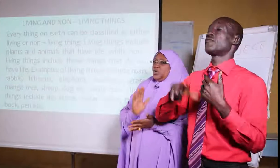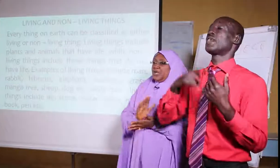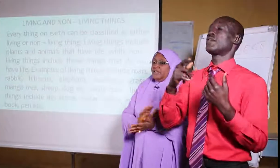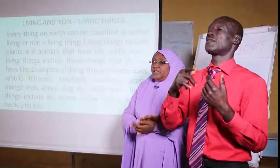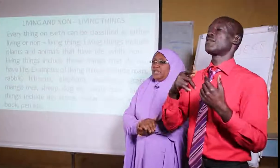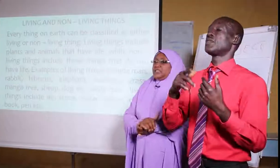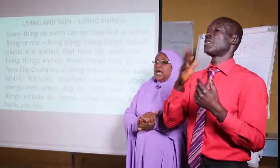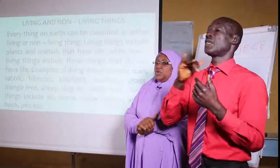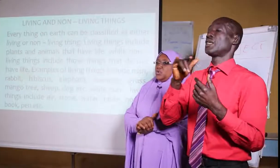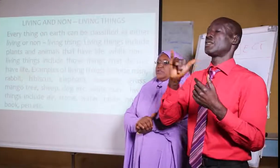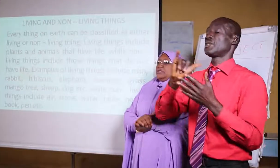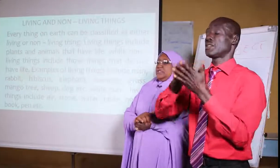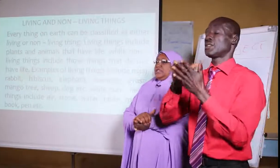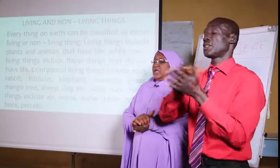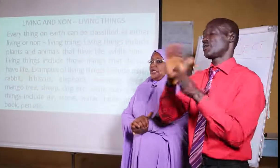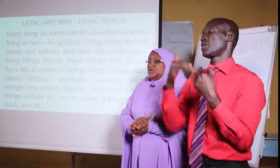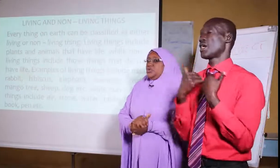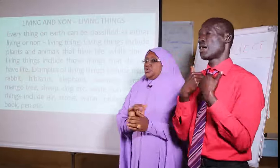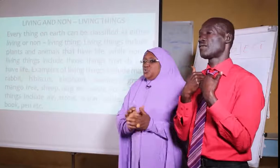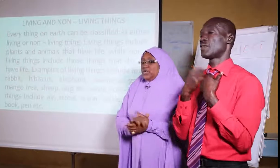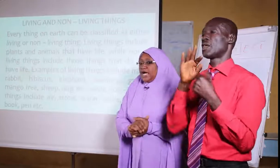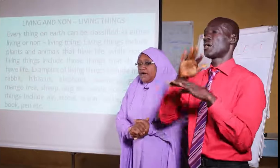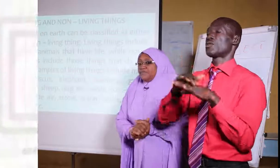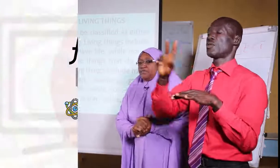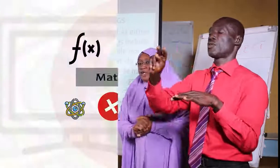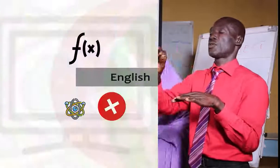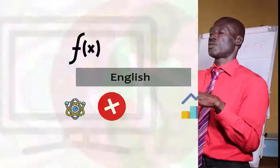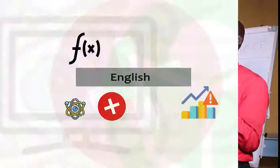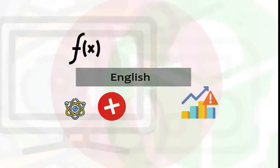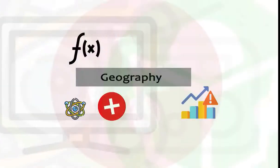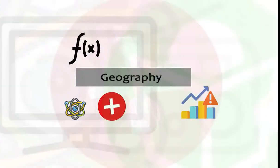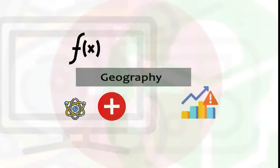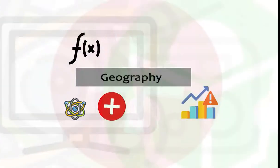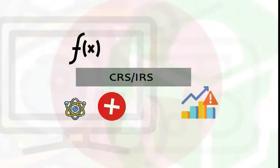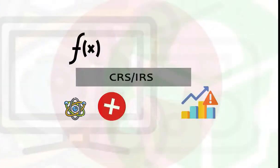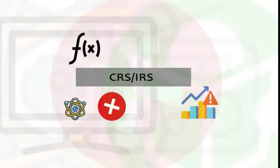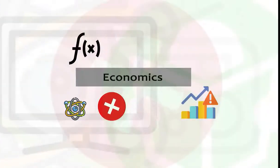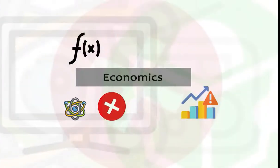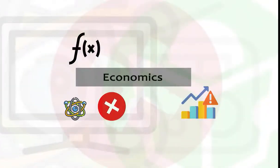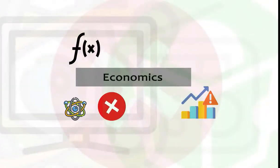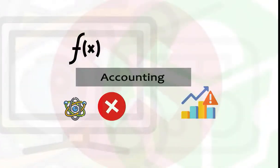while non-living things are those things that do not have life.